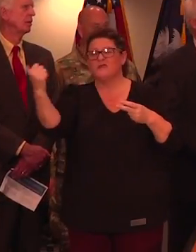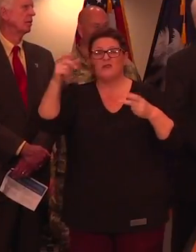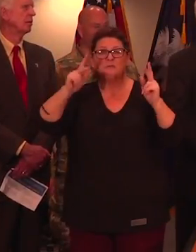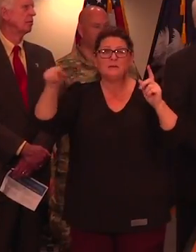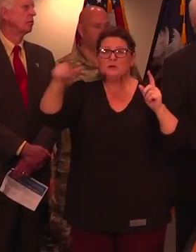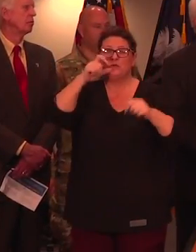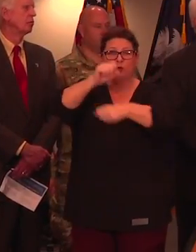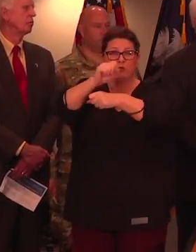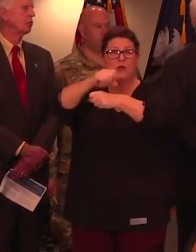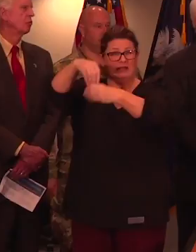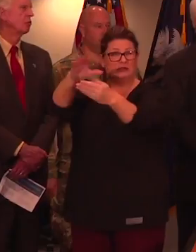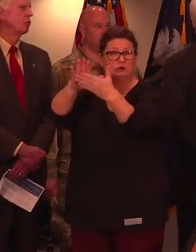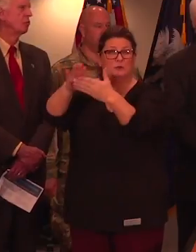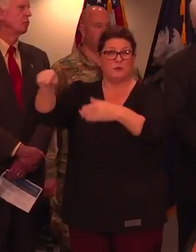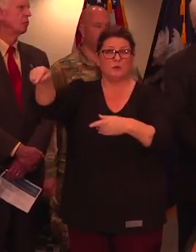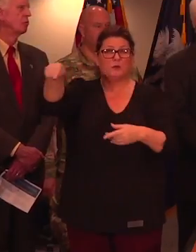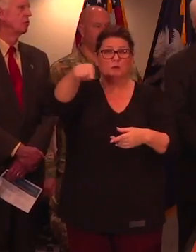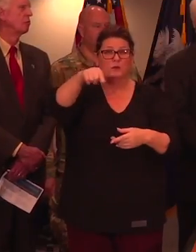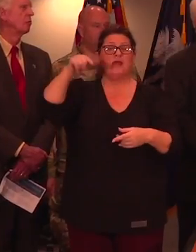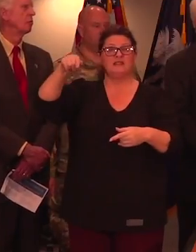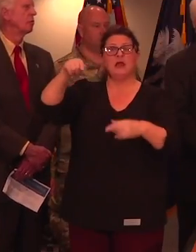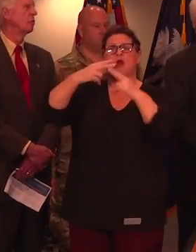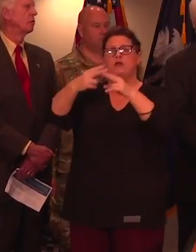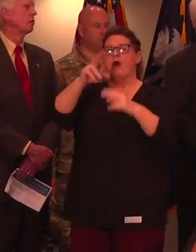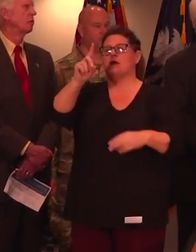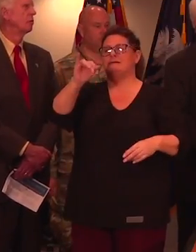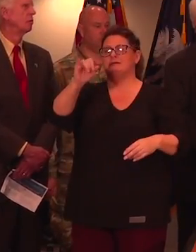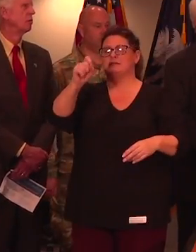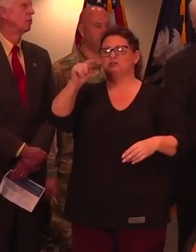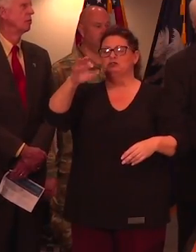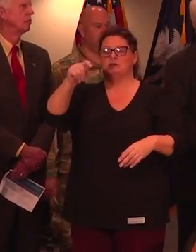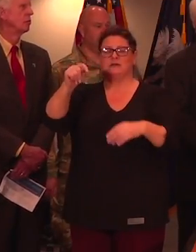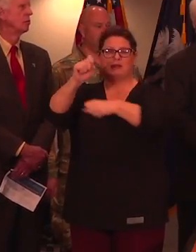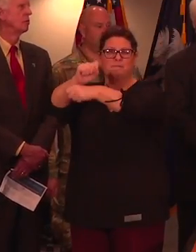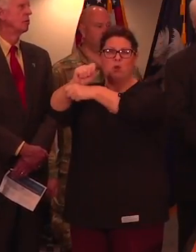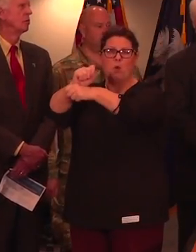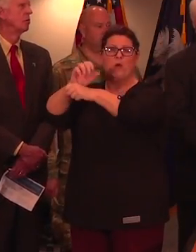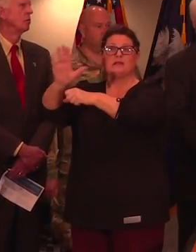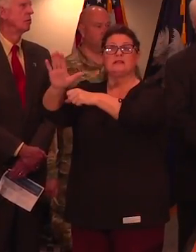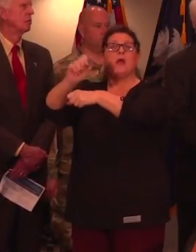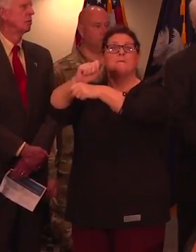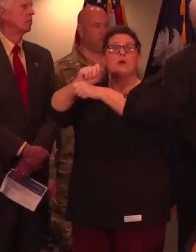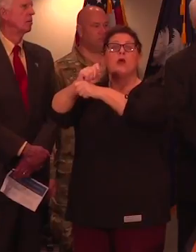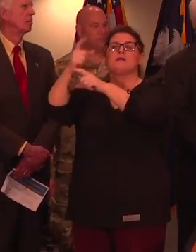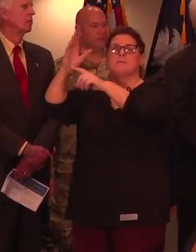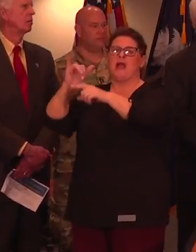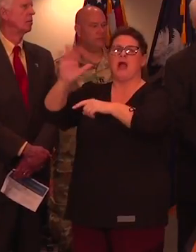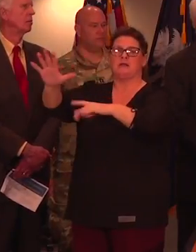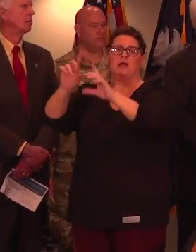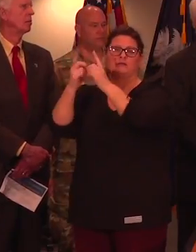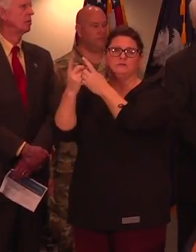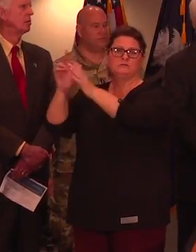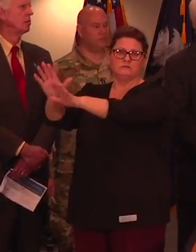support folks that are working in districts, those are district employees. and their funding is through their district.